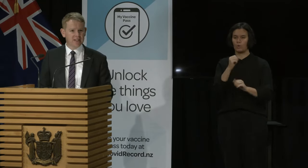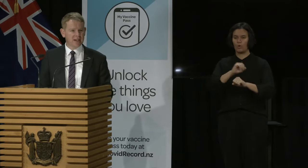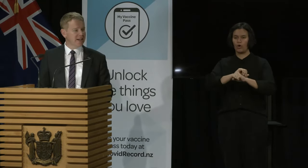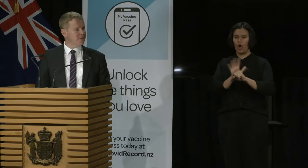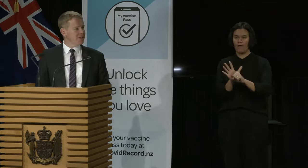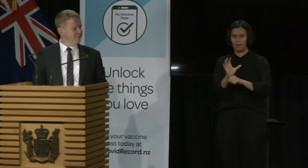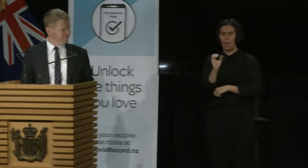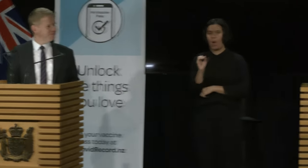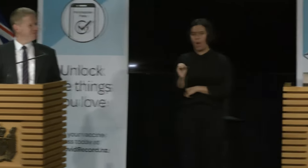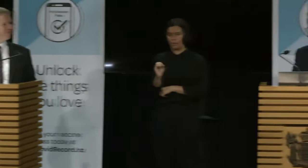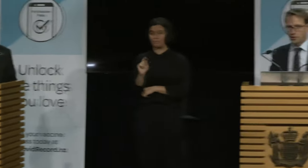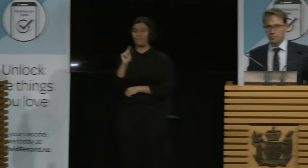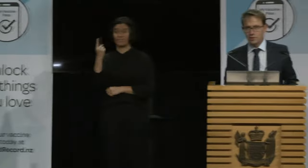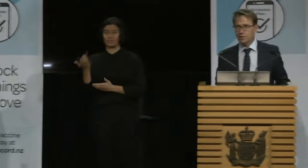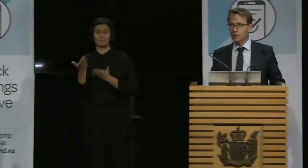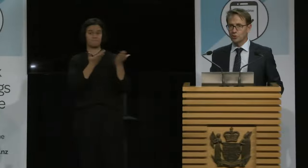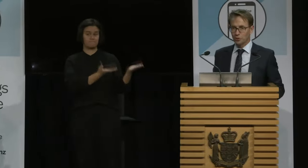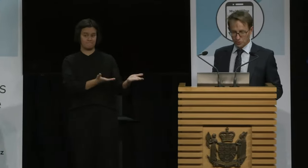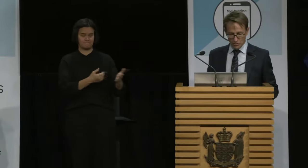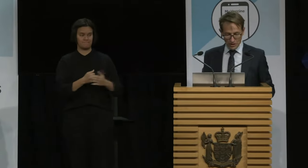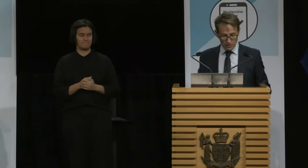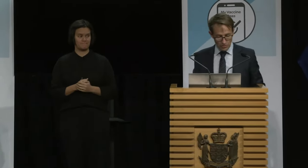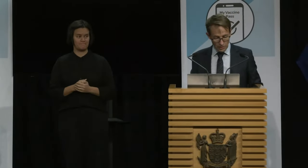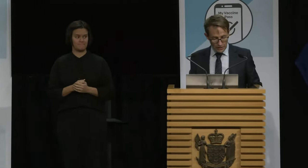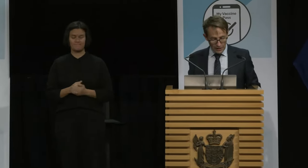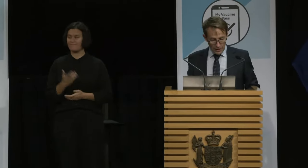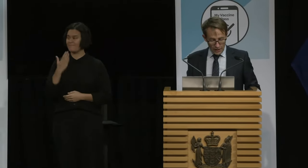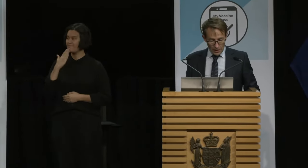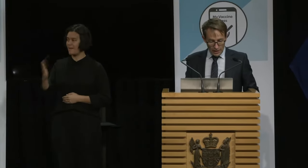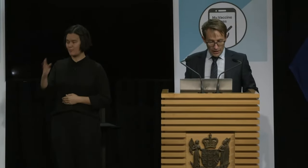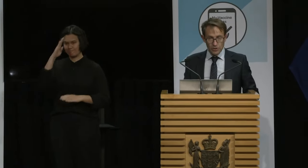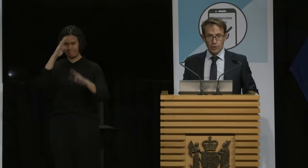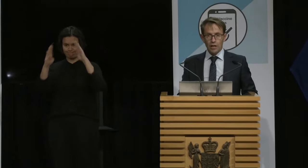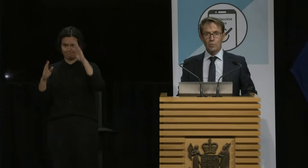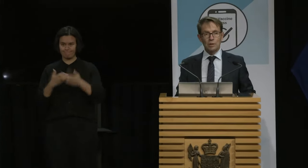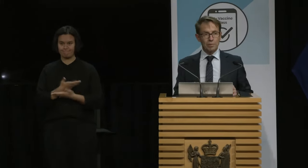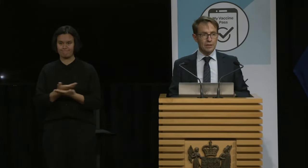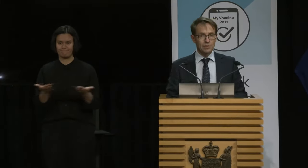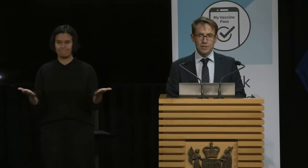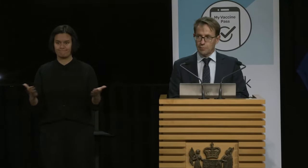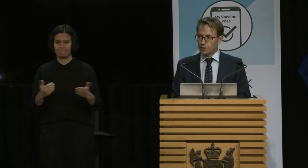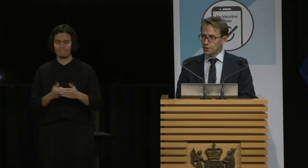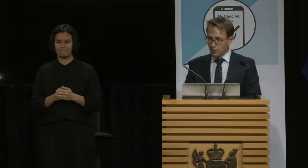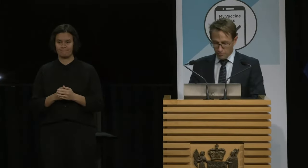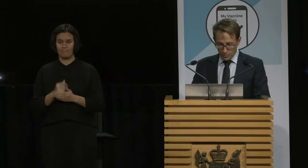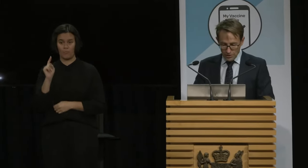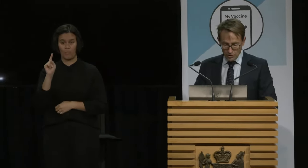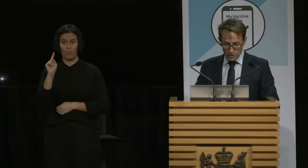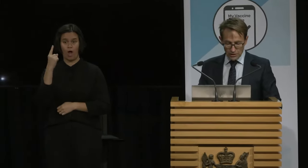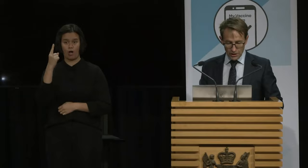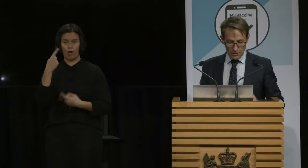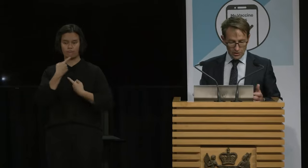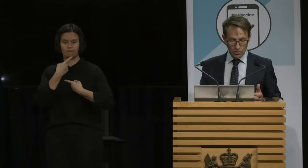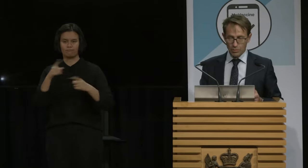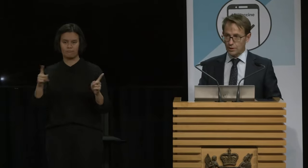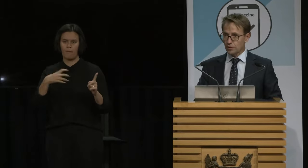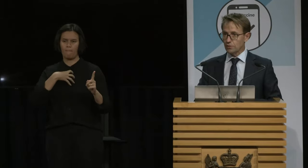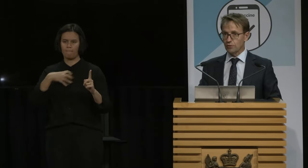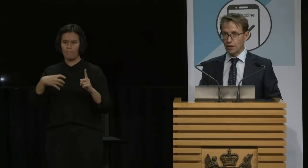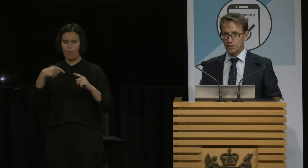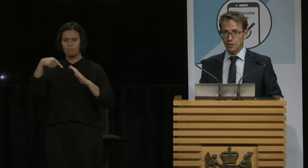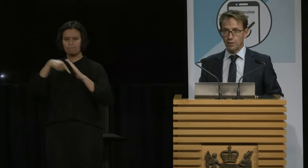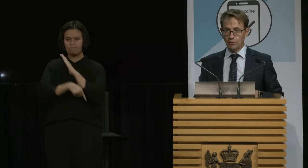today's daily update. Thank you, Minister. Kia ora koutou, katoa. So our 1pm statement today from the Ministry contains a